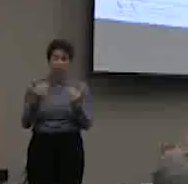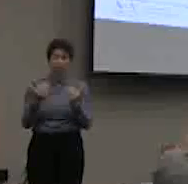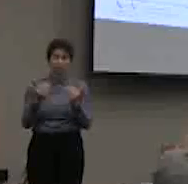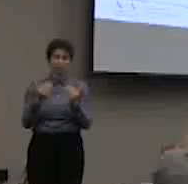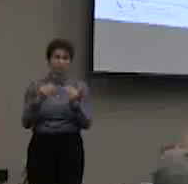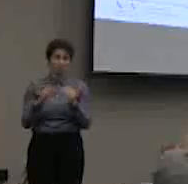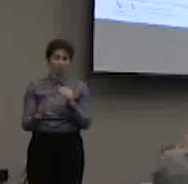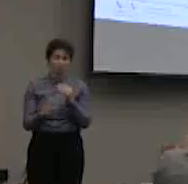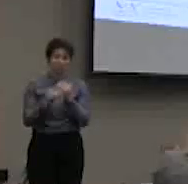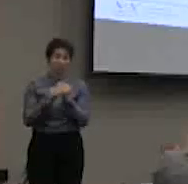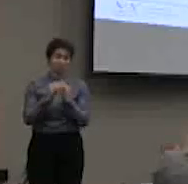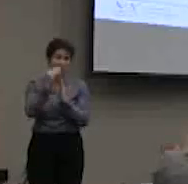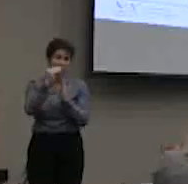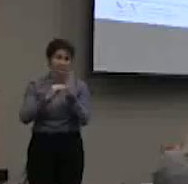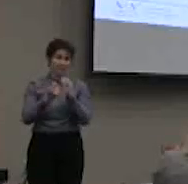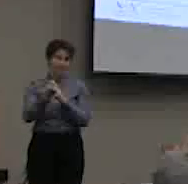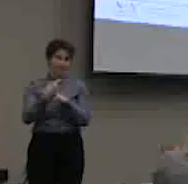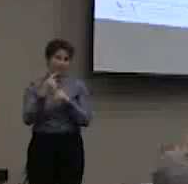more questions.